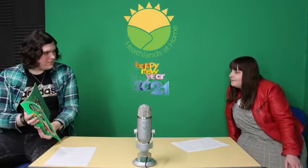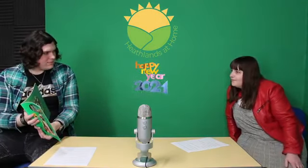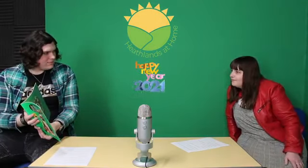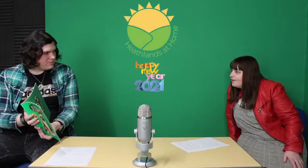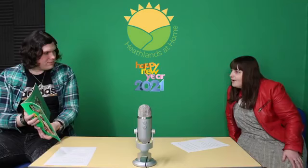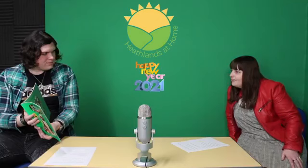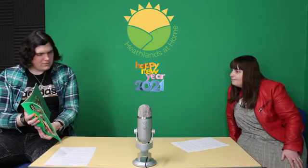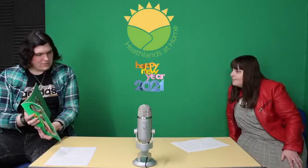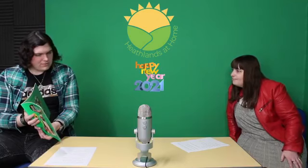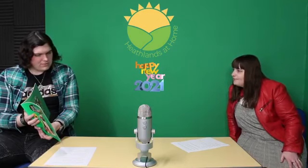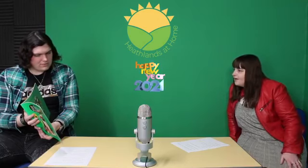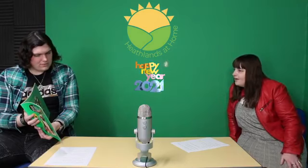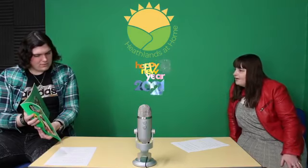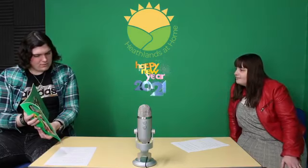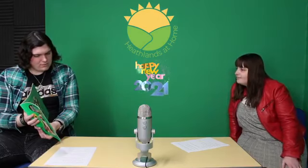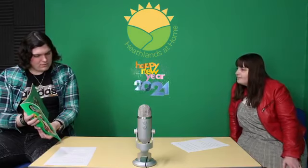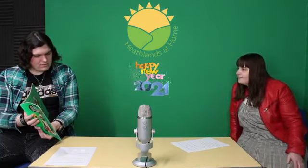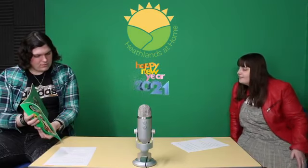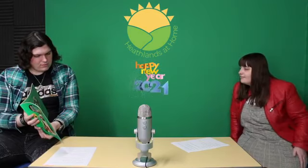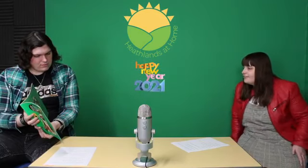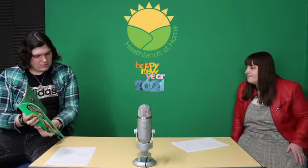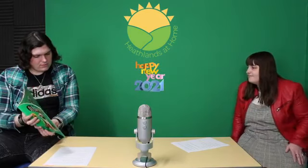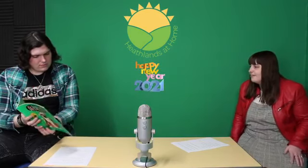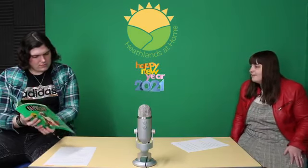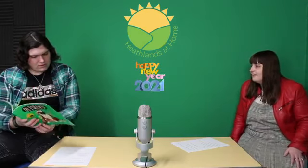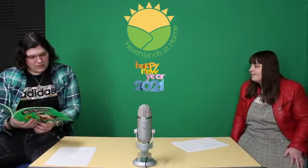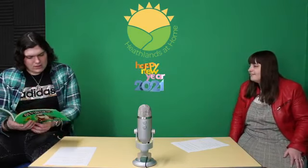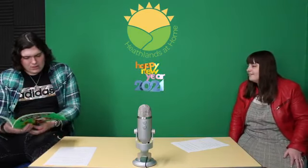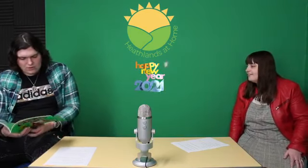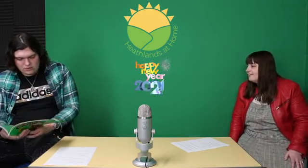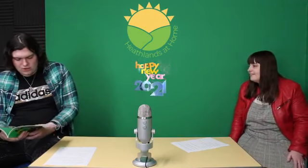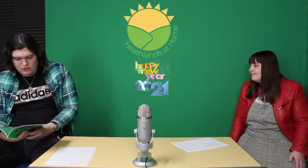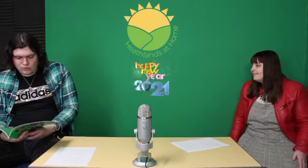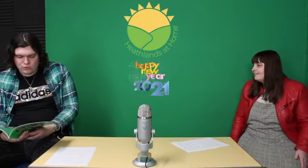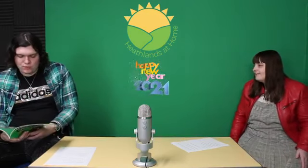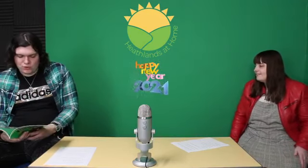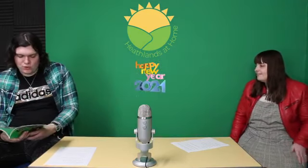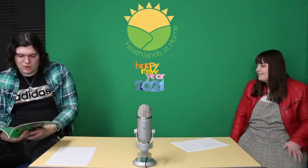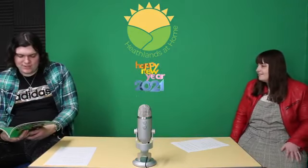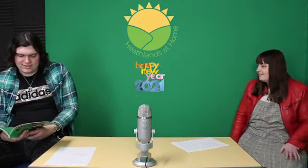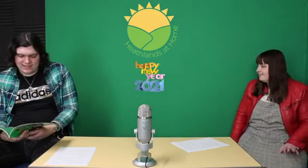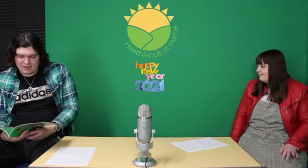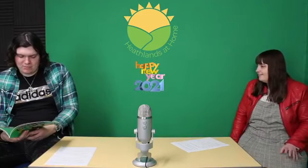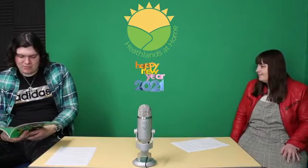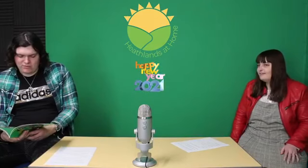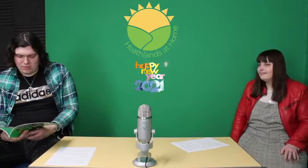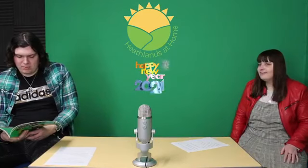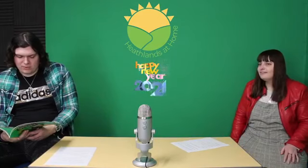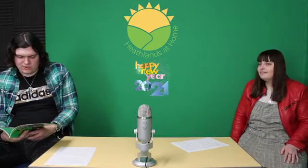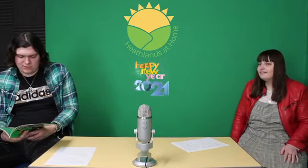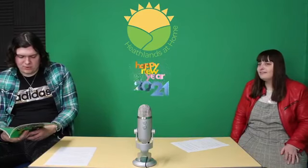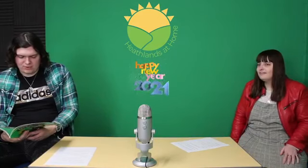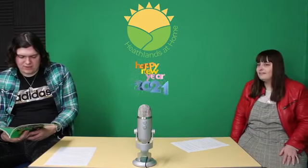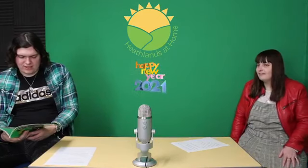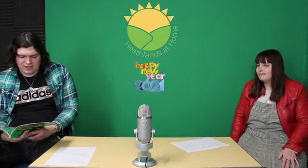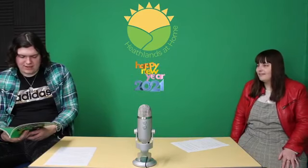What are these puppies called? Said the frog. Tickle, Blue, Scamp, Rebel, Smudge, and